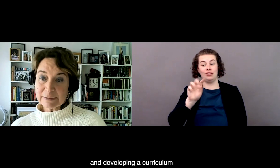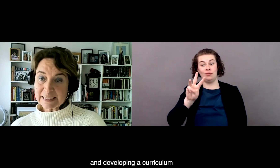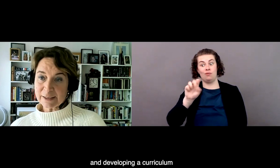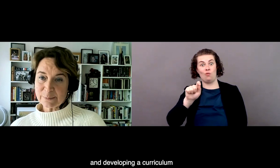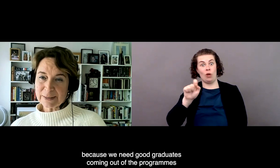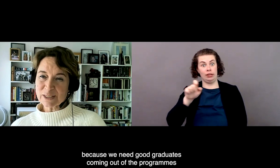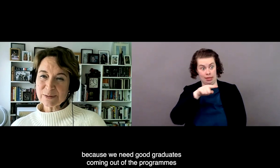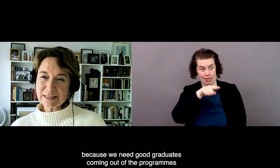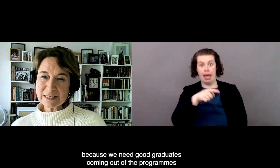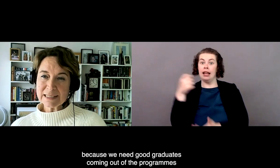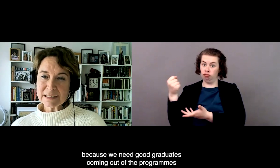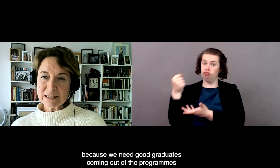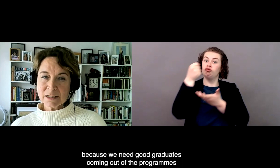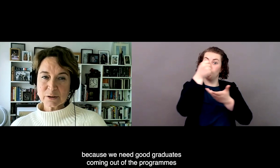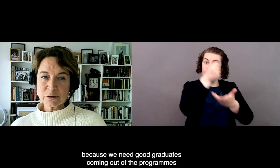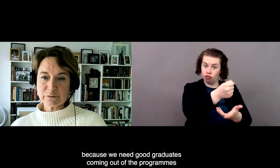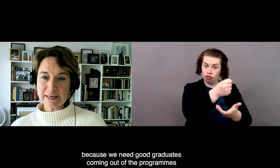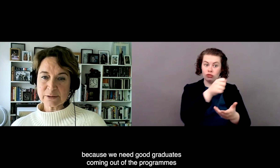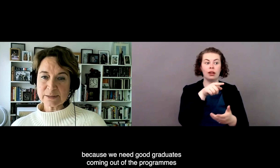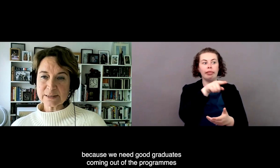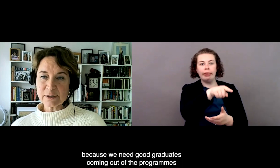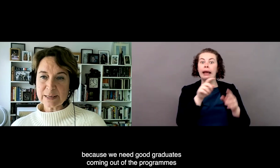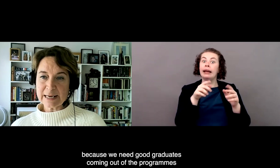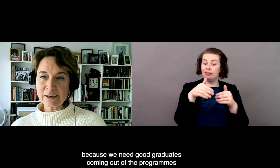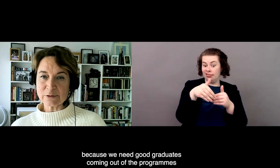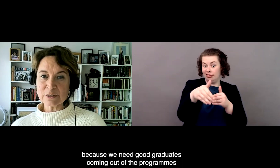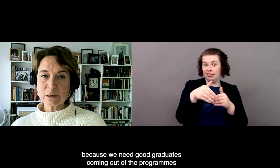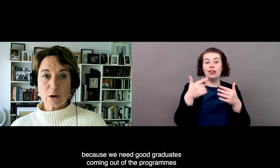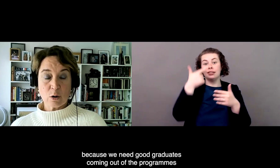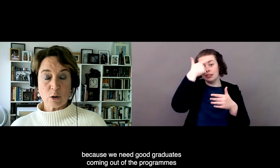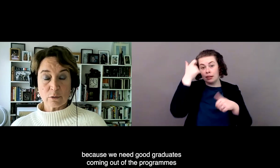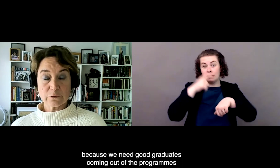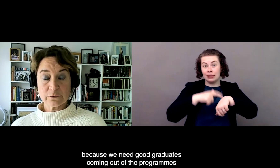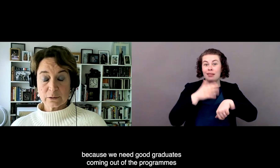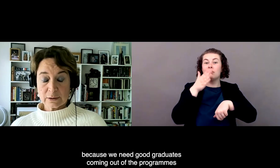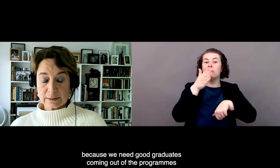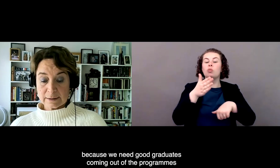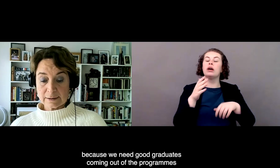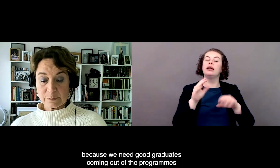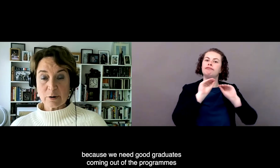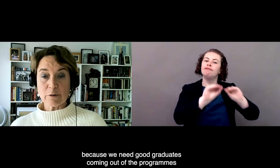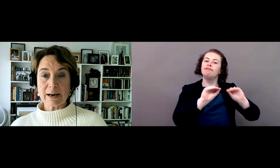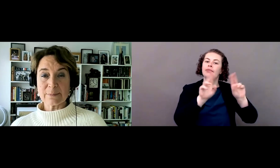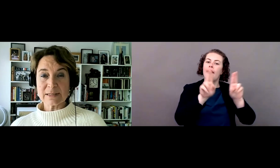curriculum, because we need good graduates coming out of the programs